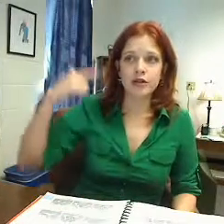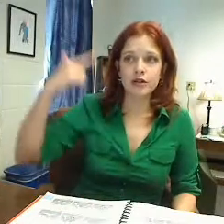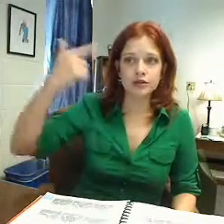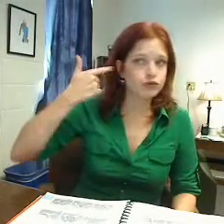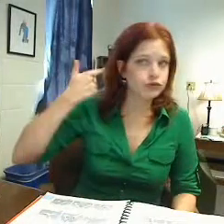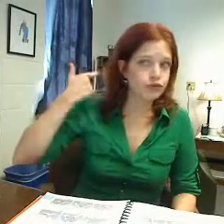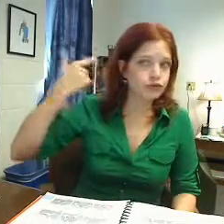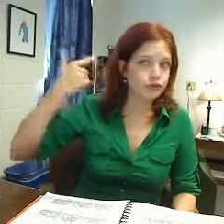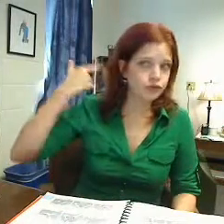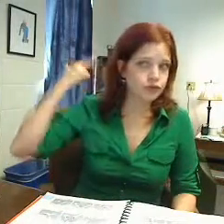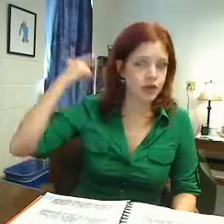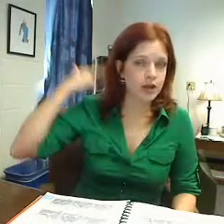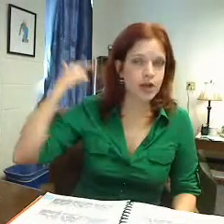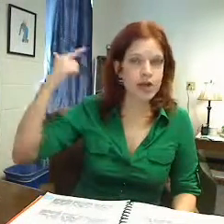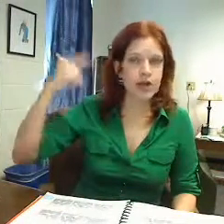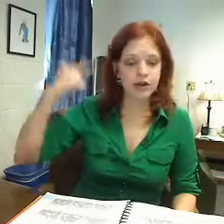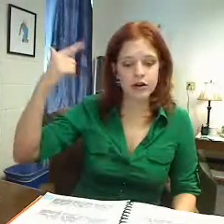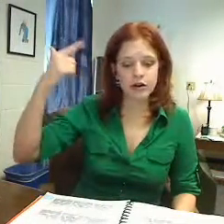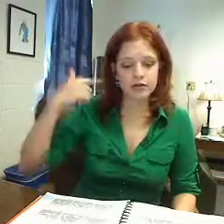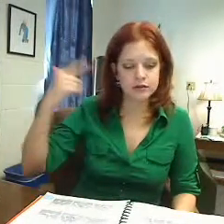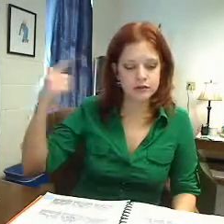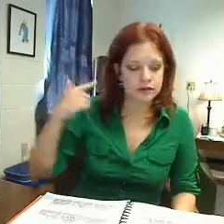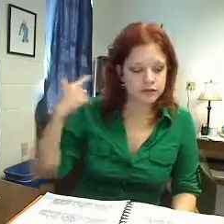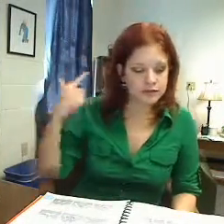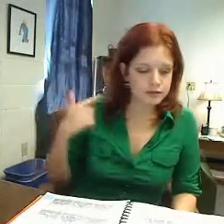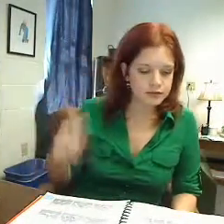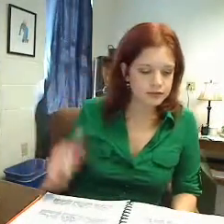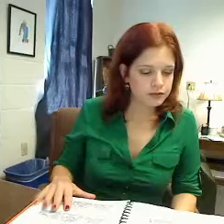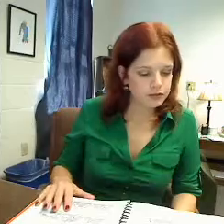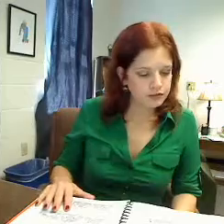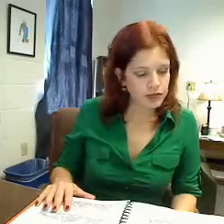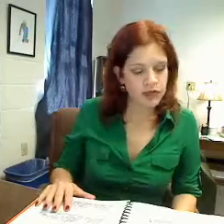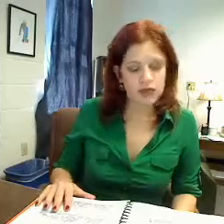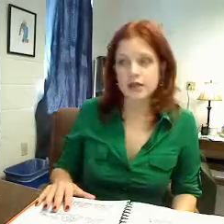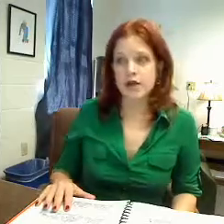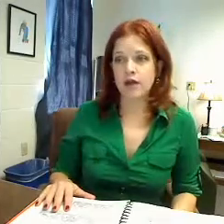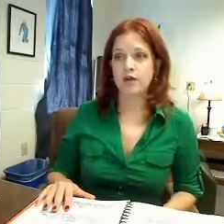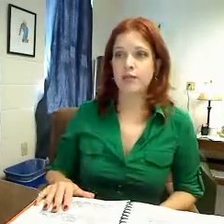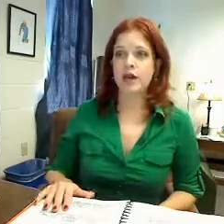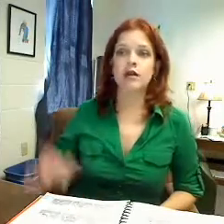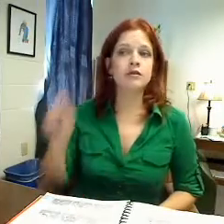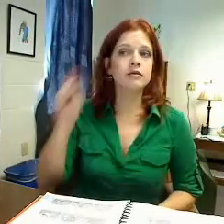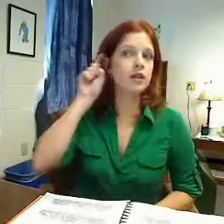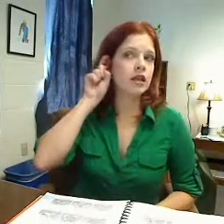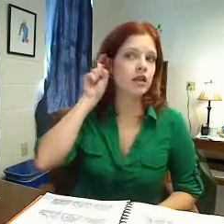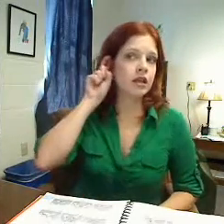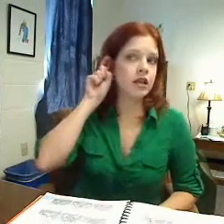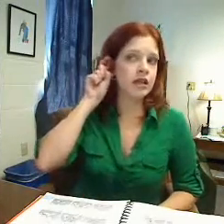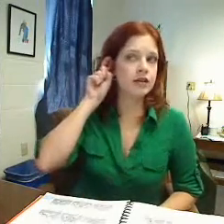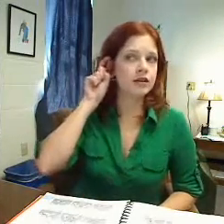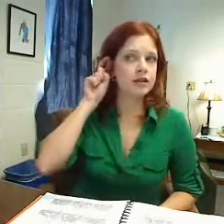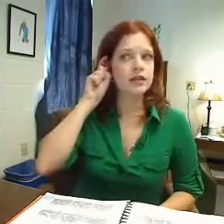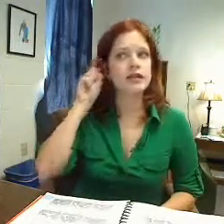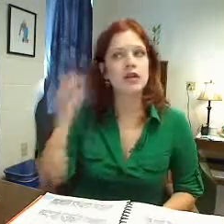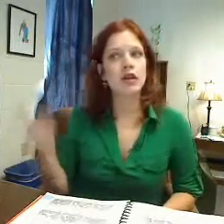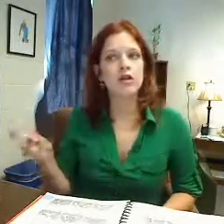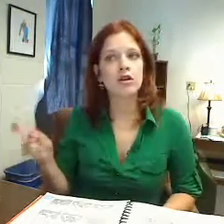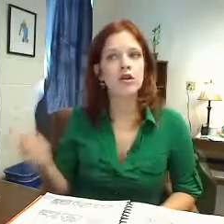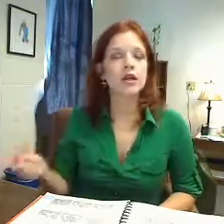dryer, drying your hair. Again, that's a noun-verb pair. Hearing aid, take off your hearing